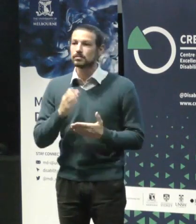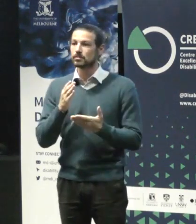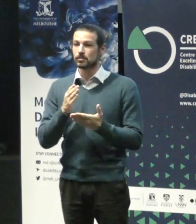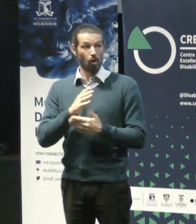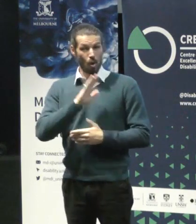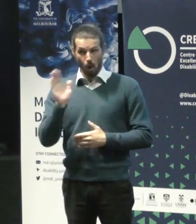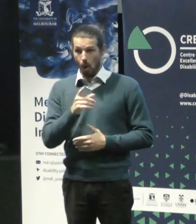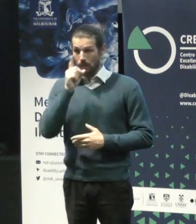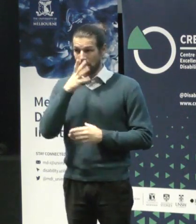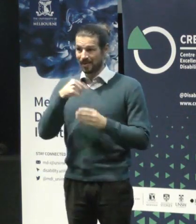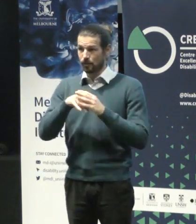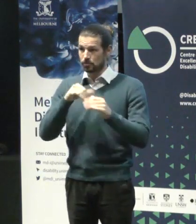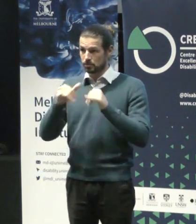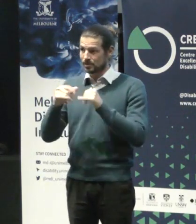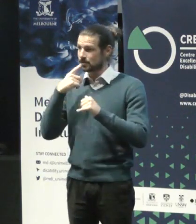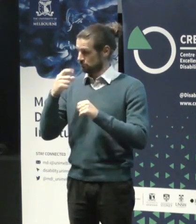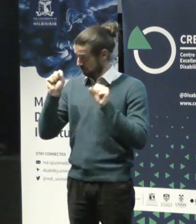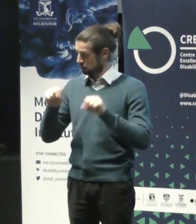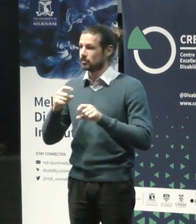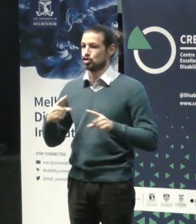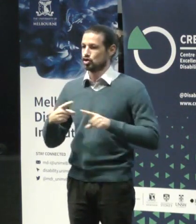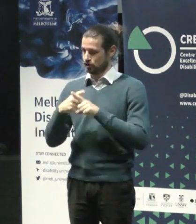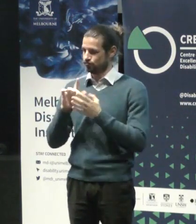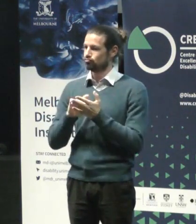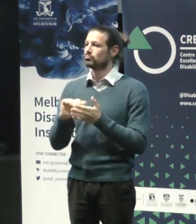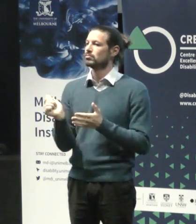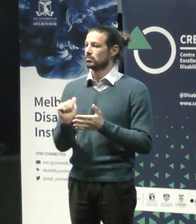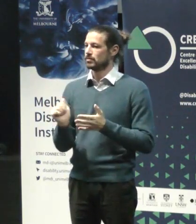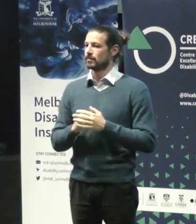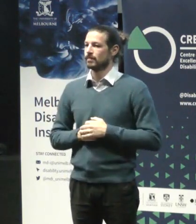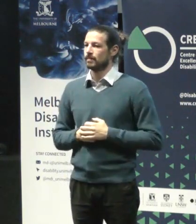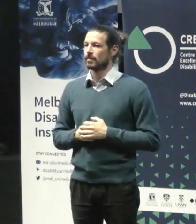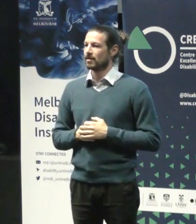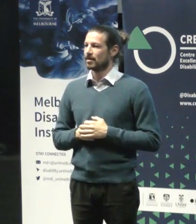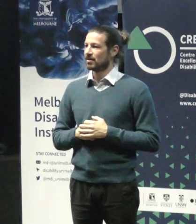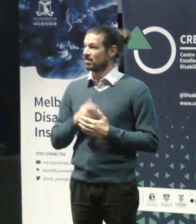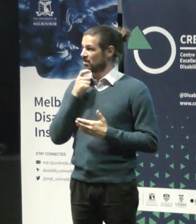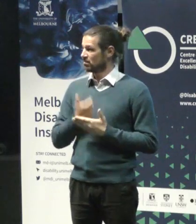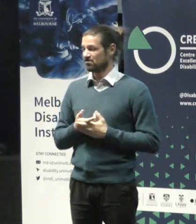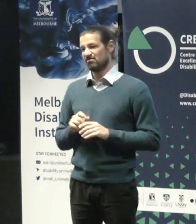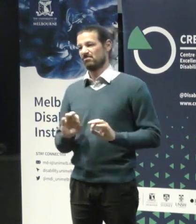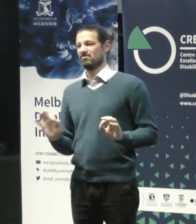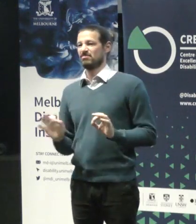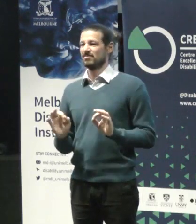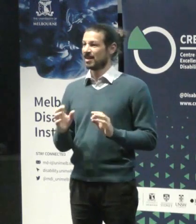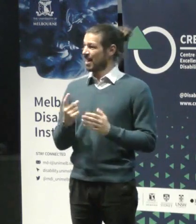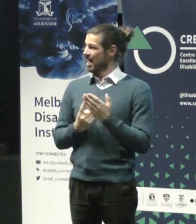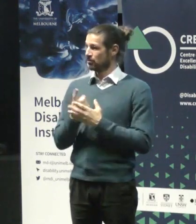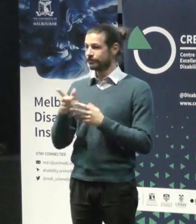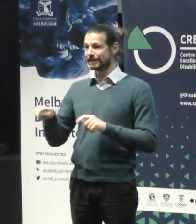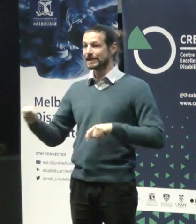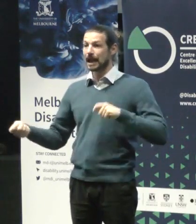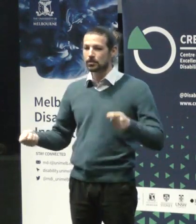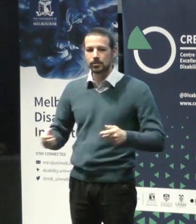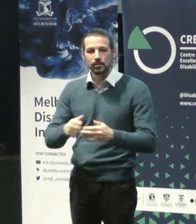study reported having had conflict at some time. And it's not really surprising. You have conflict with your neighbors, you have